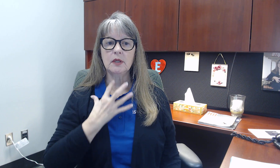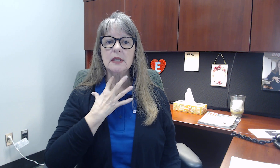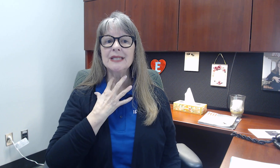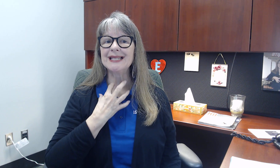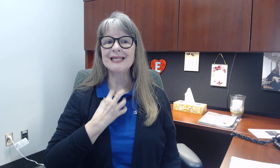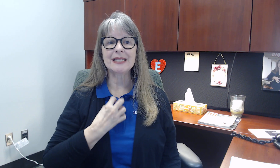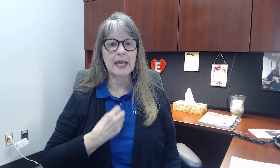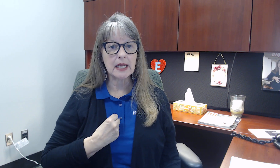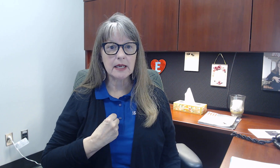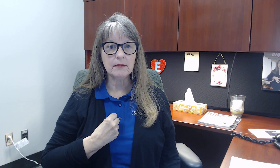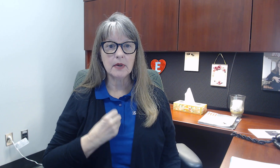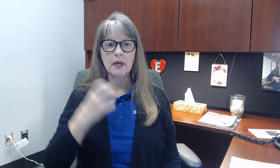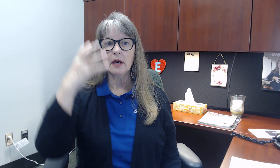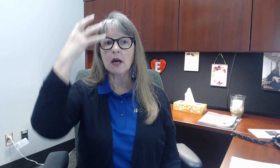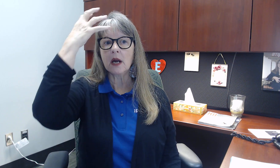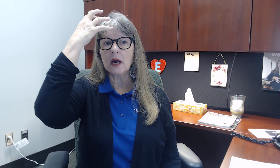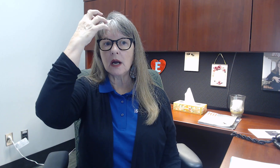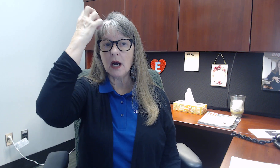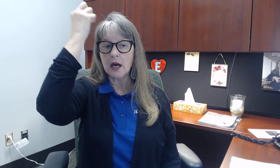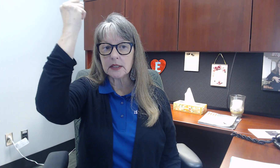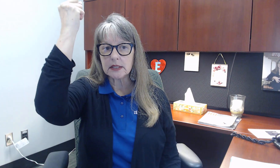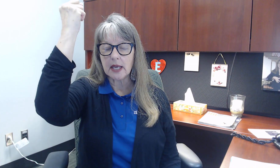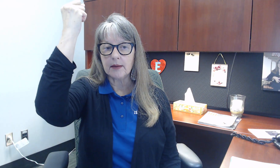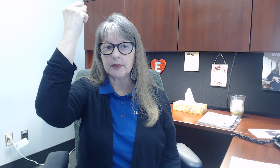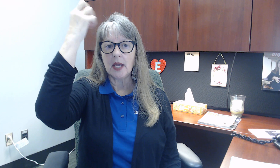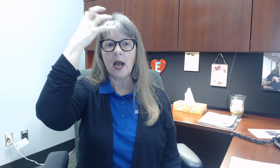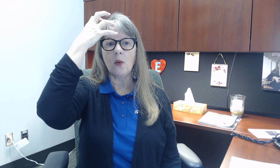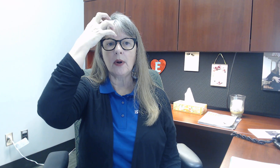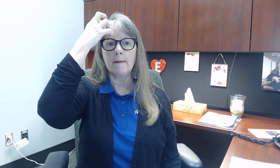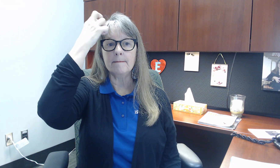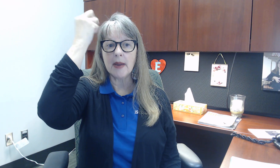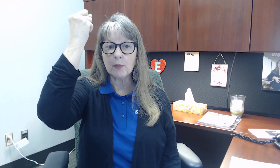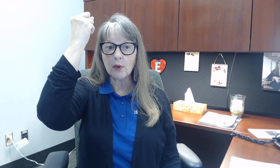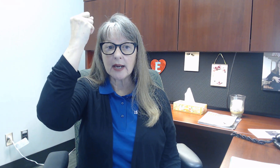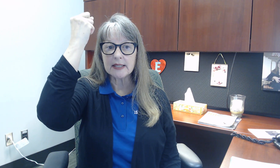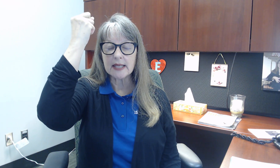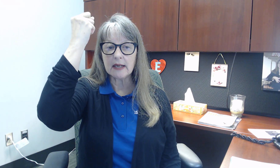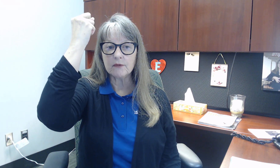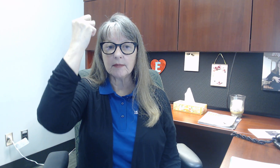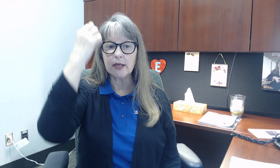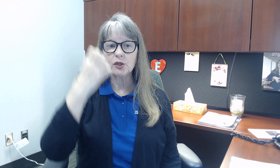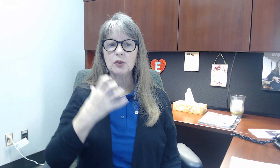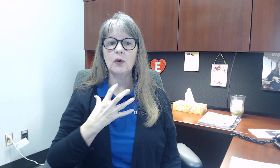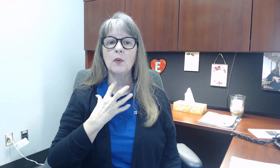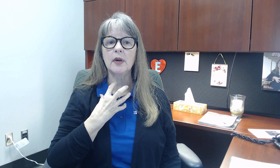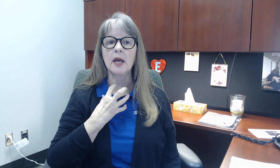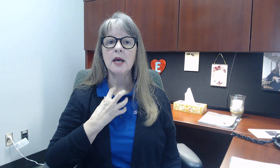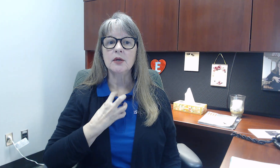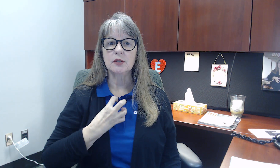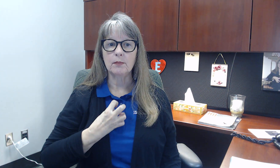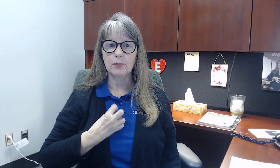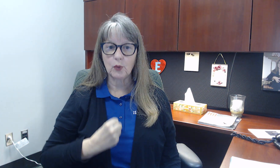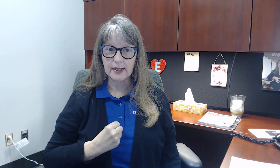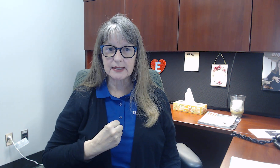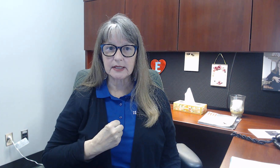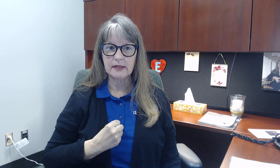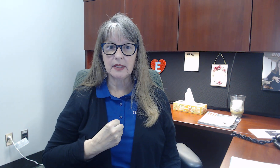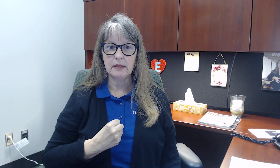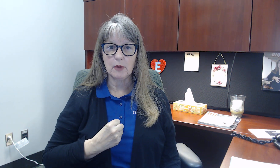It's the same concept. I want to memorize that information or I want to suppress that